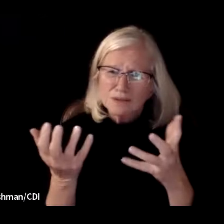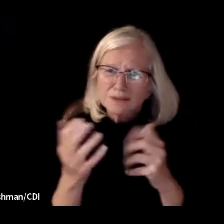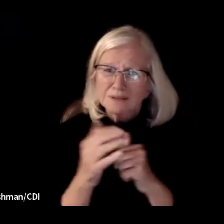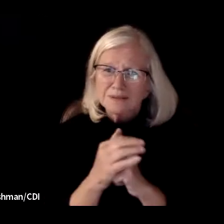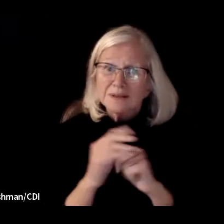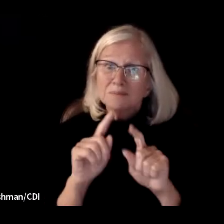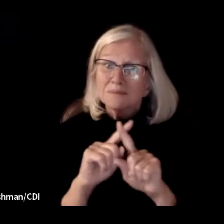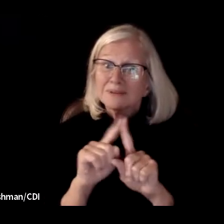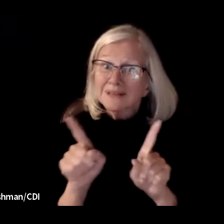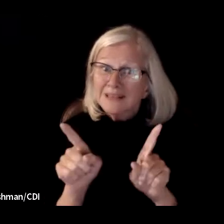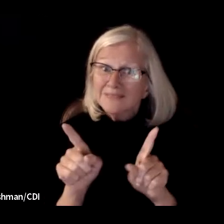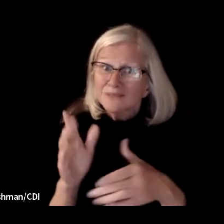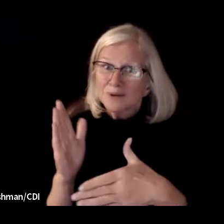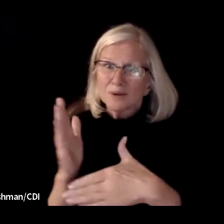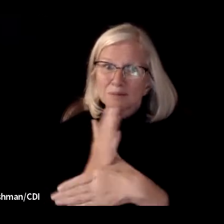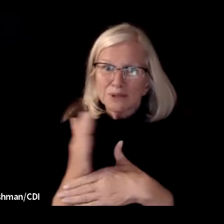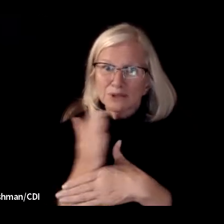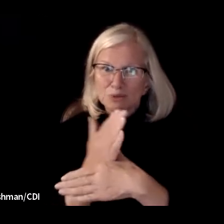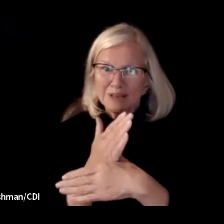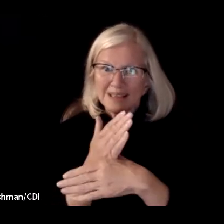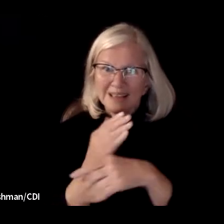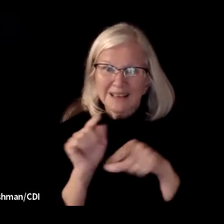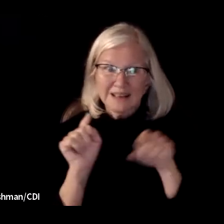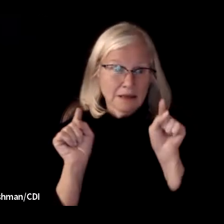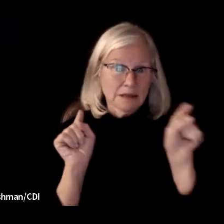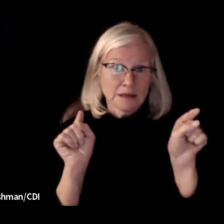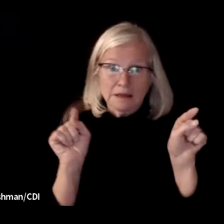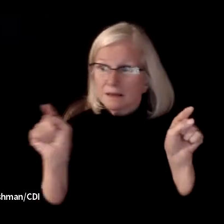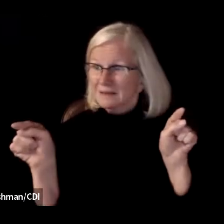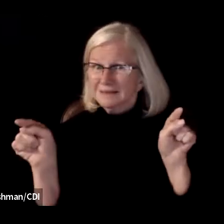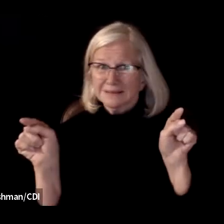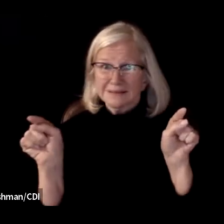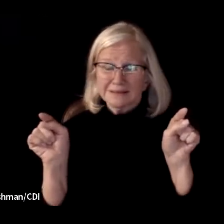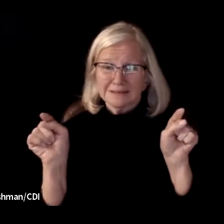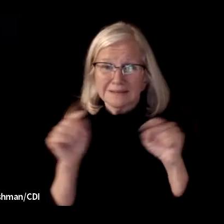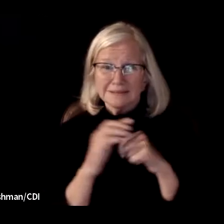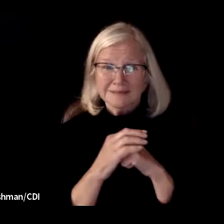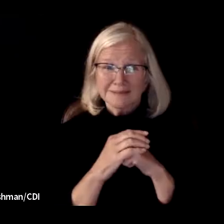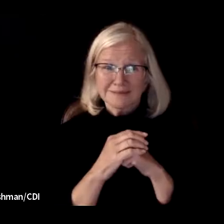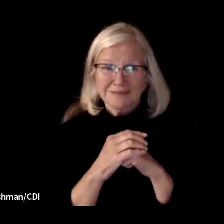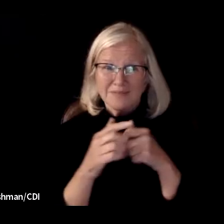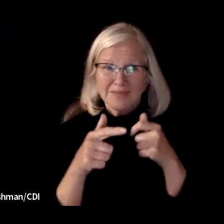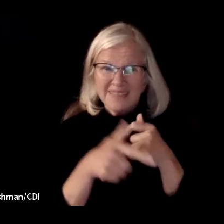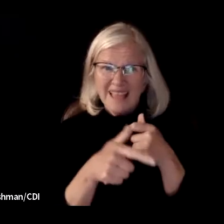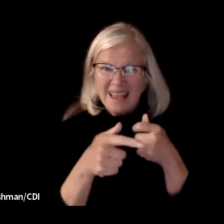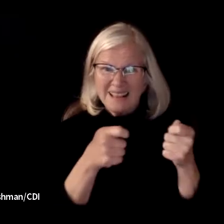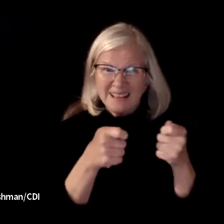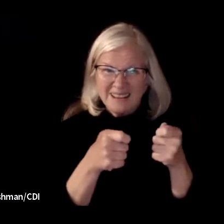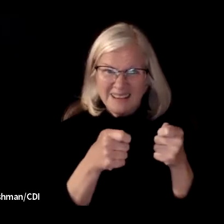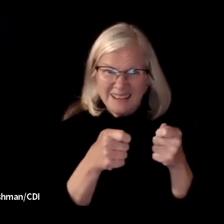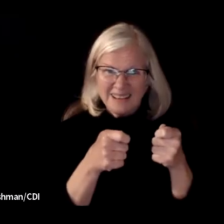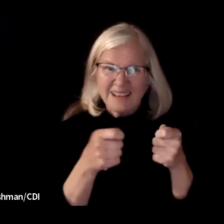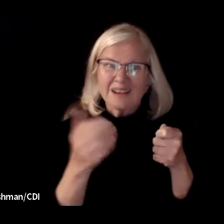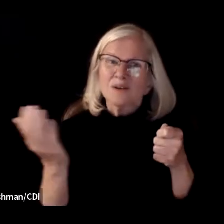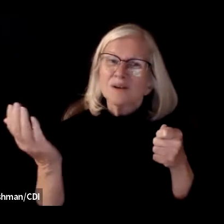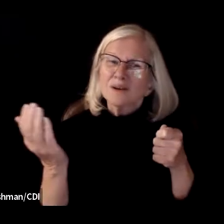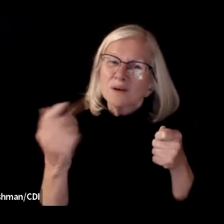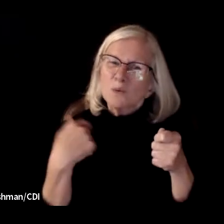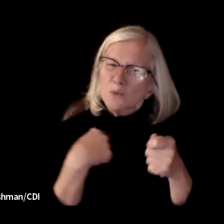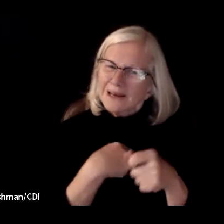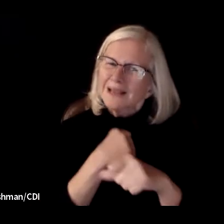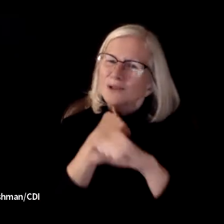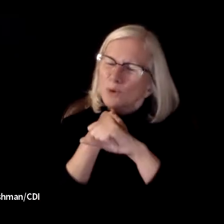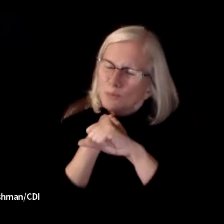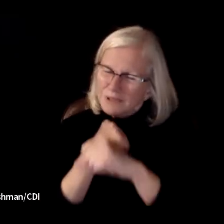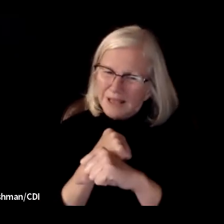as Dr. Gorelick referred to it, and where we are now. We need to protect healthcare capacity